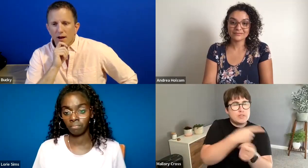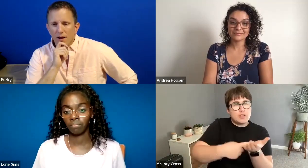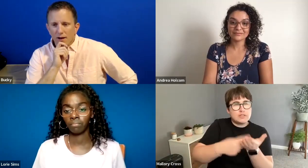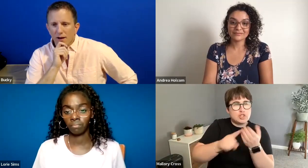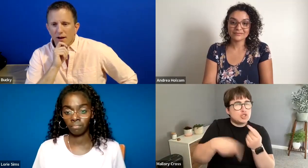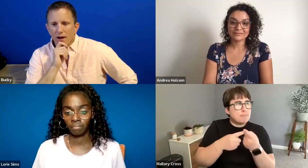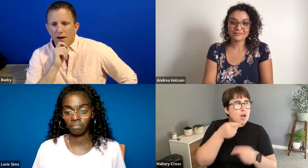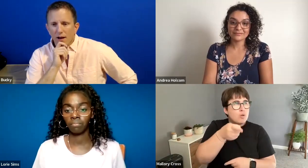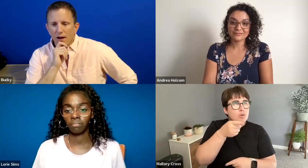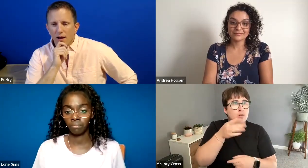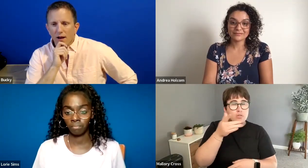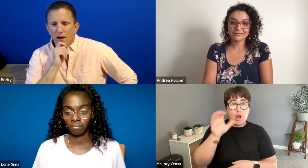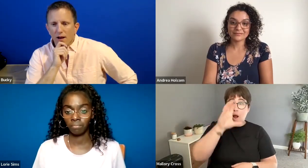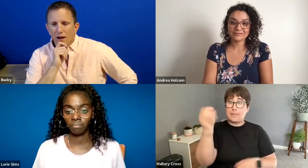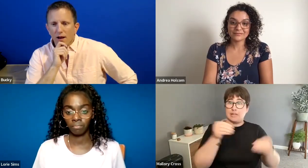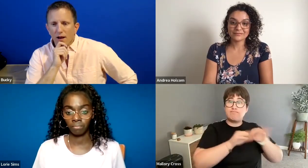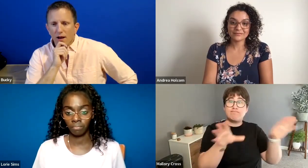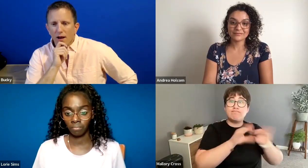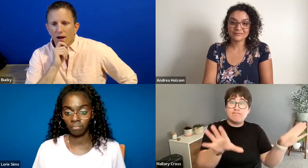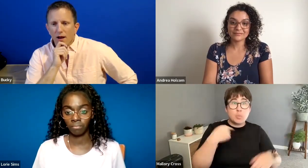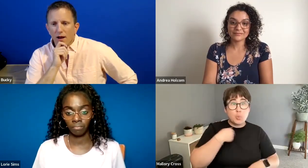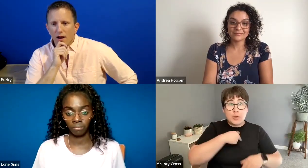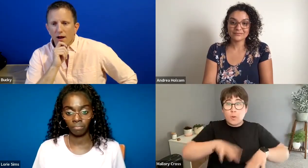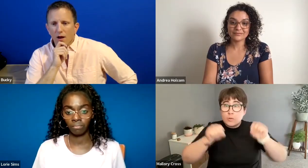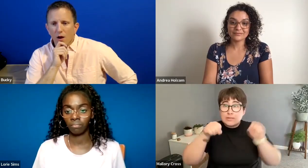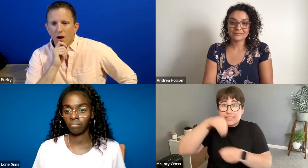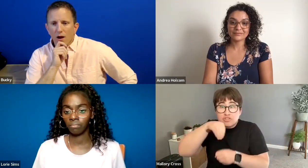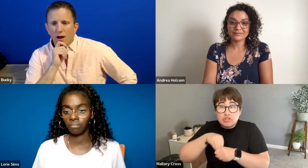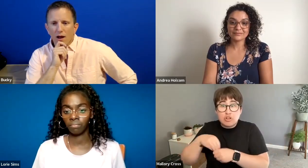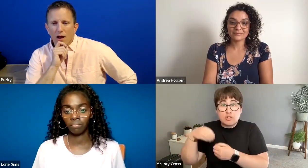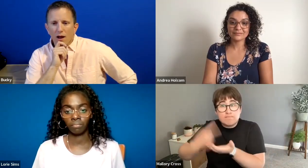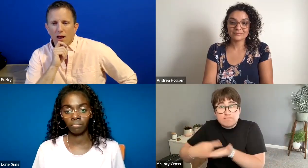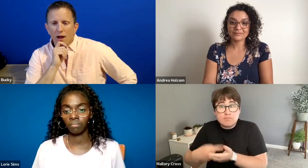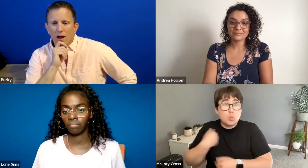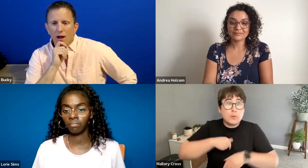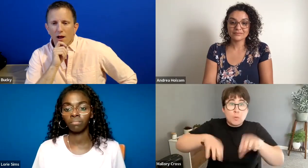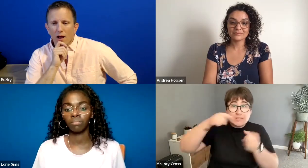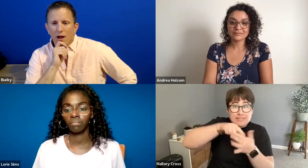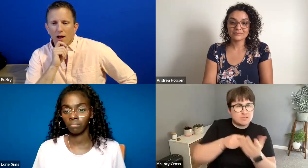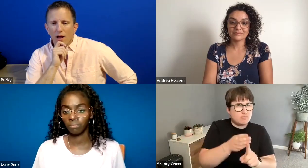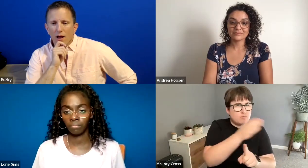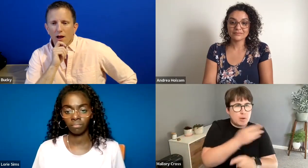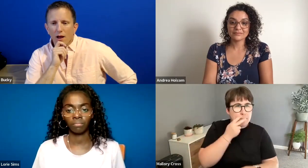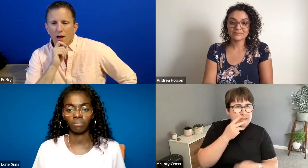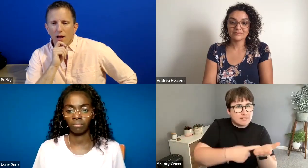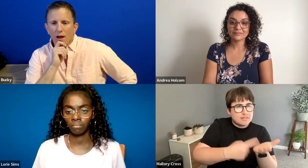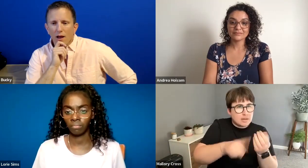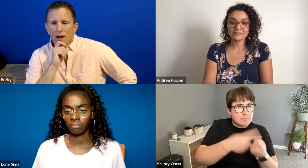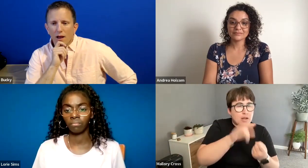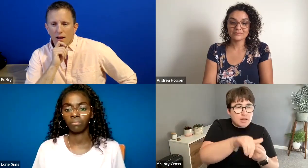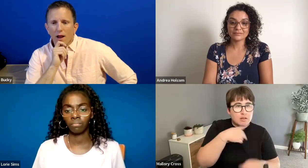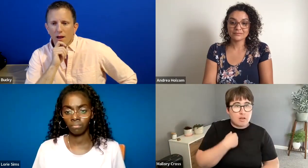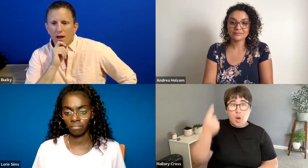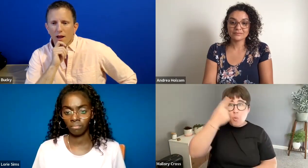right, Lorie, it's a thin line. But the prior discussion talking about this company that was sending out